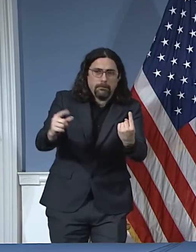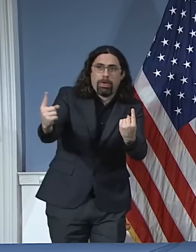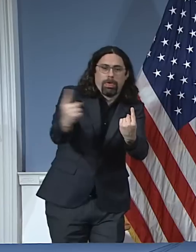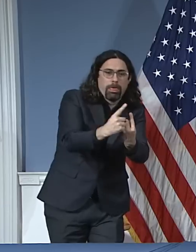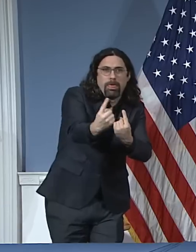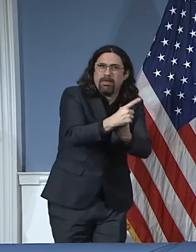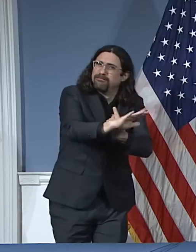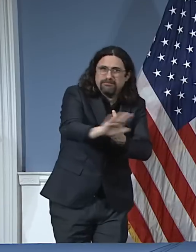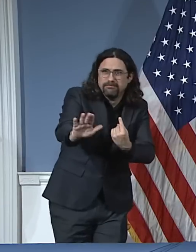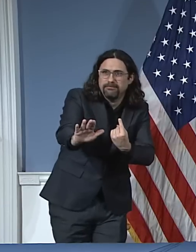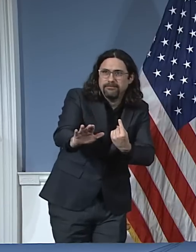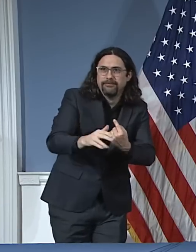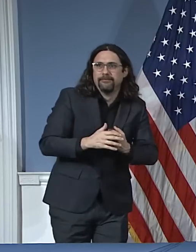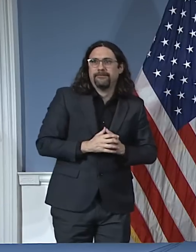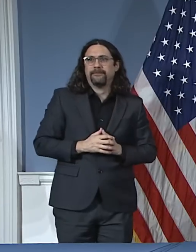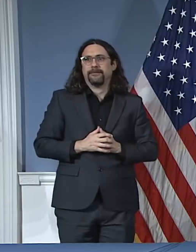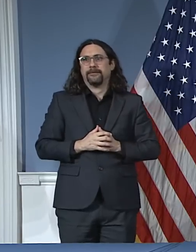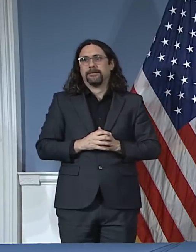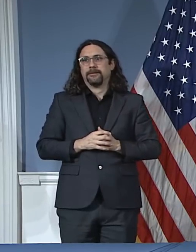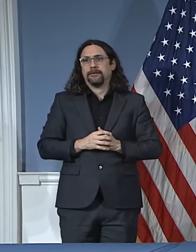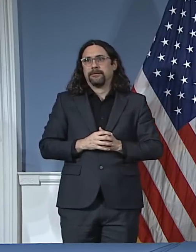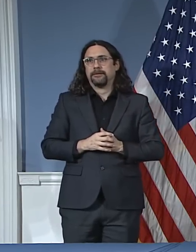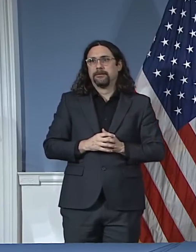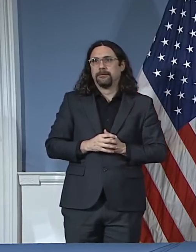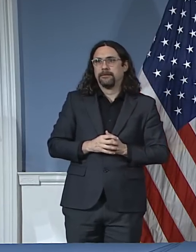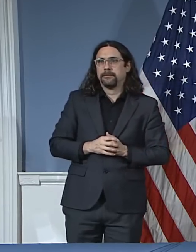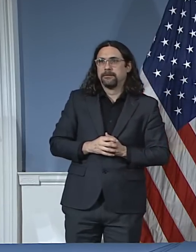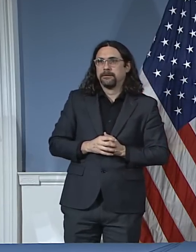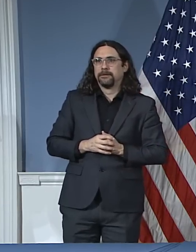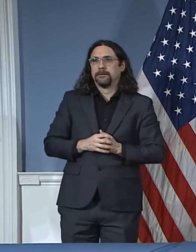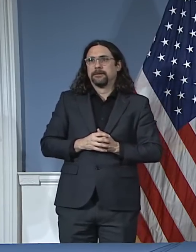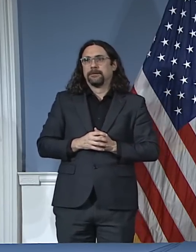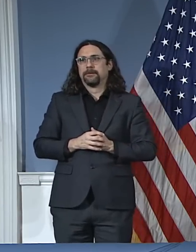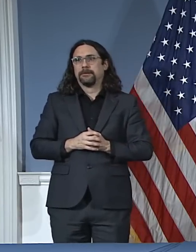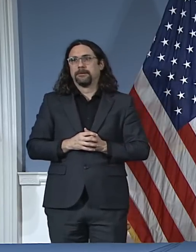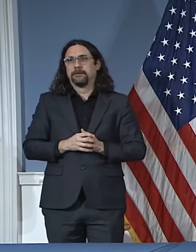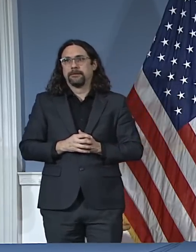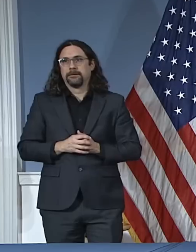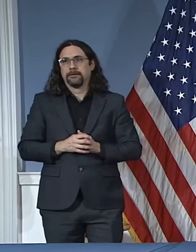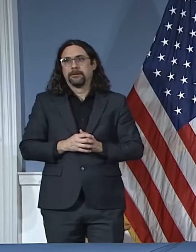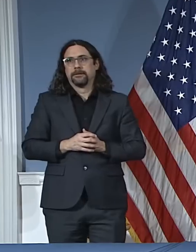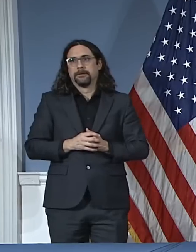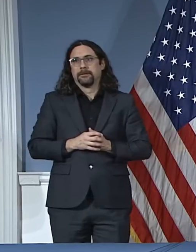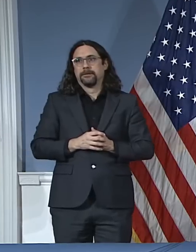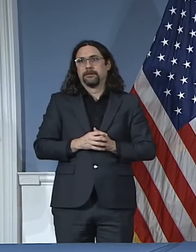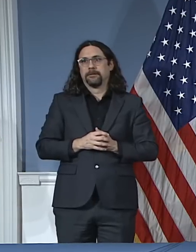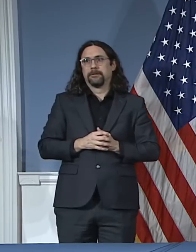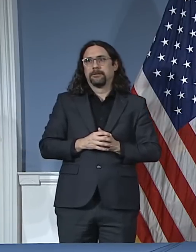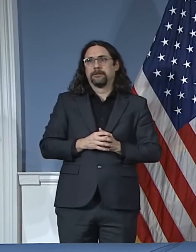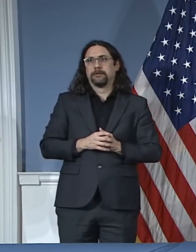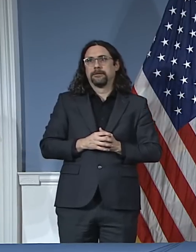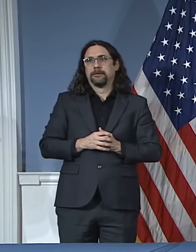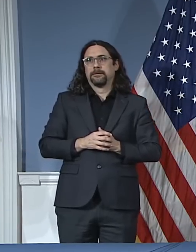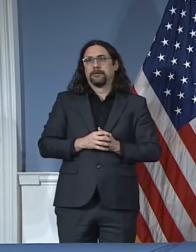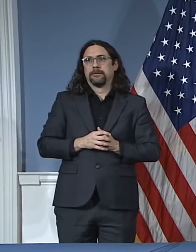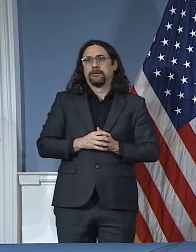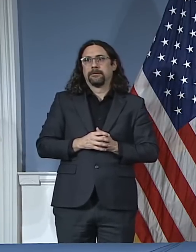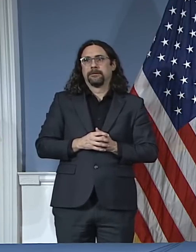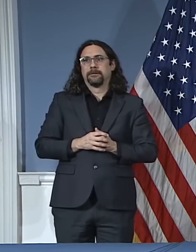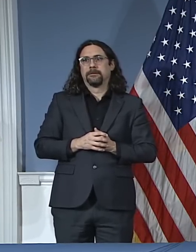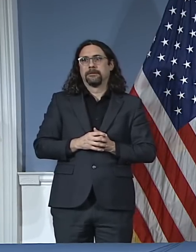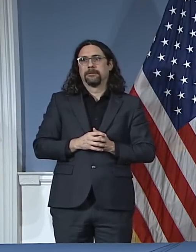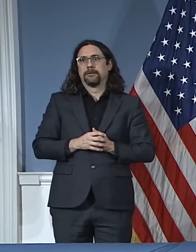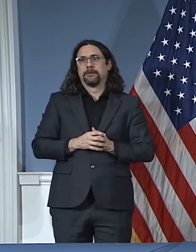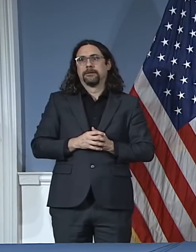been. They can't be in this situation. It would take a Herculean effort every 5 minutes, literally, that